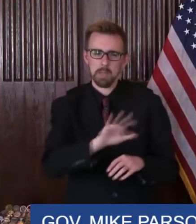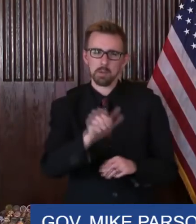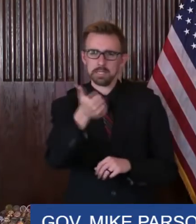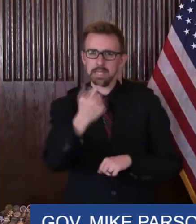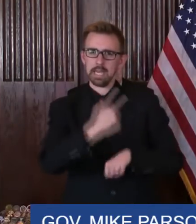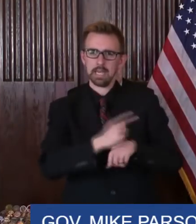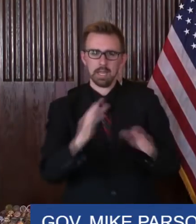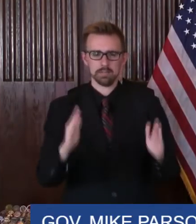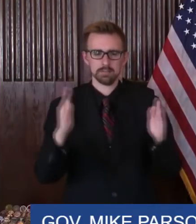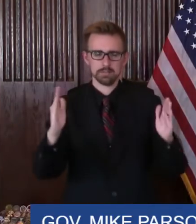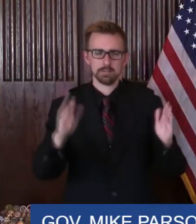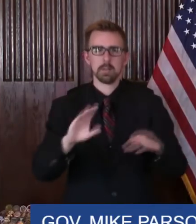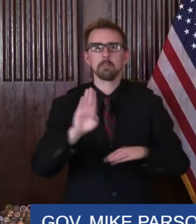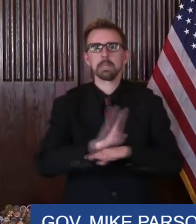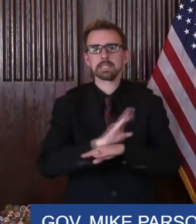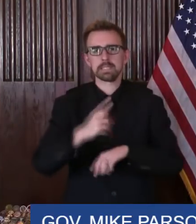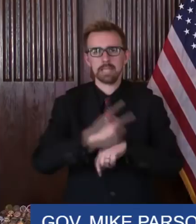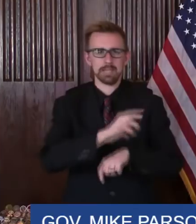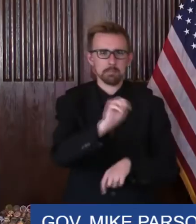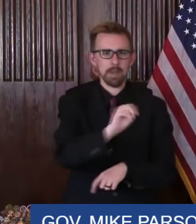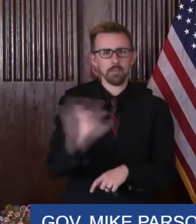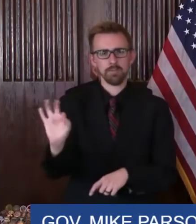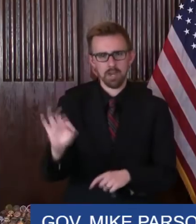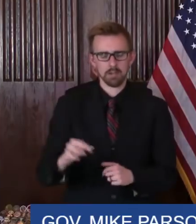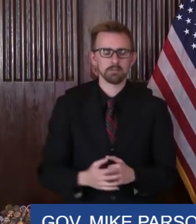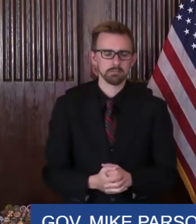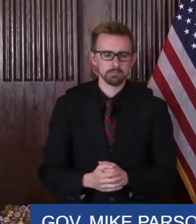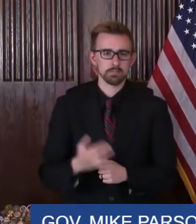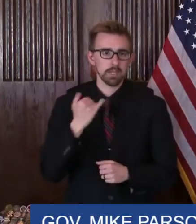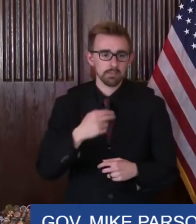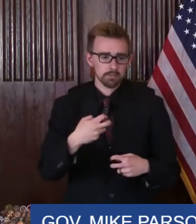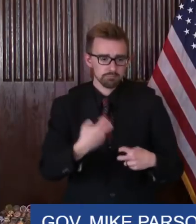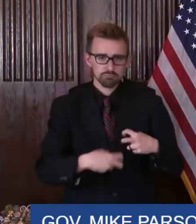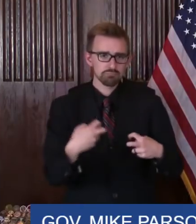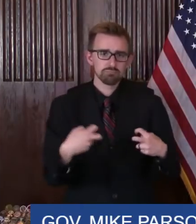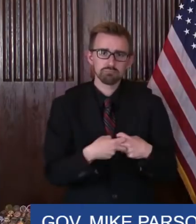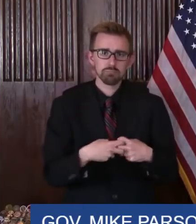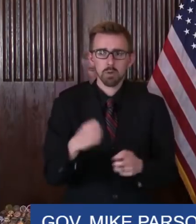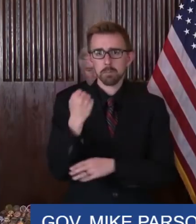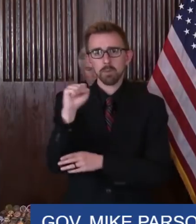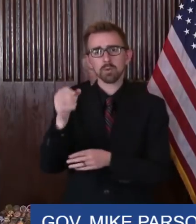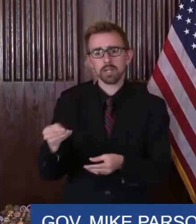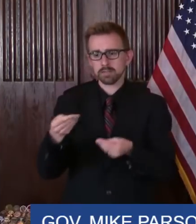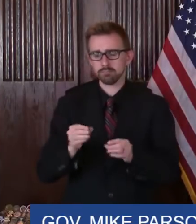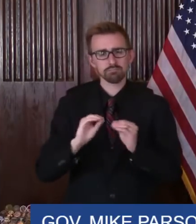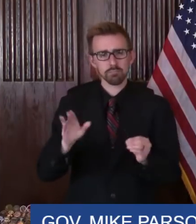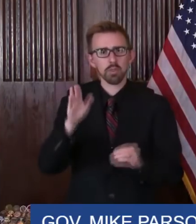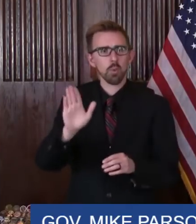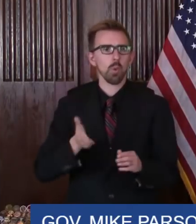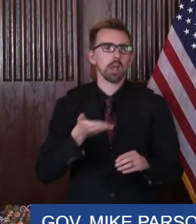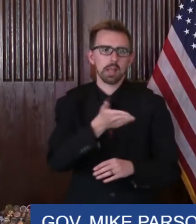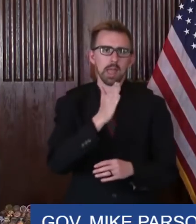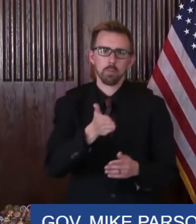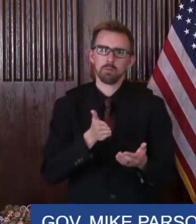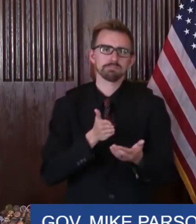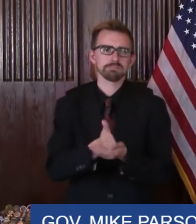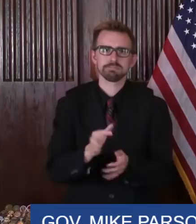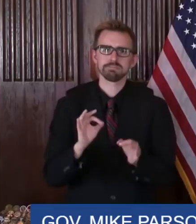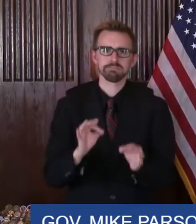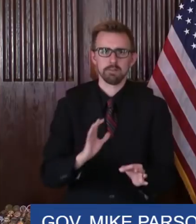business days. If in the time no issues are discovered and no protests are received, then your claim will go through and the payment is